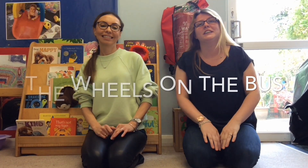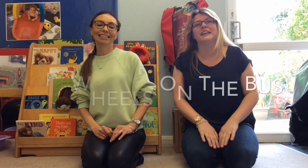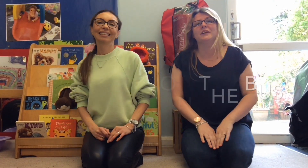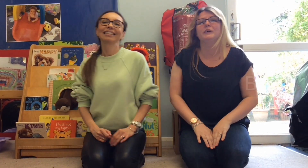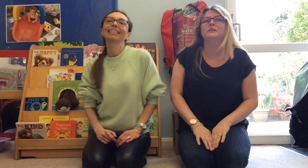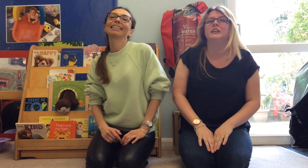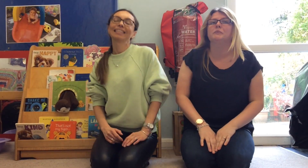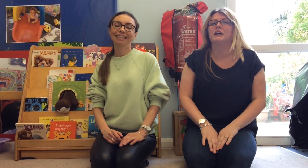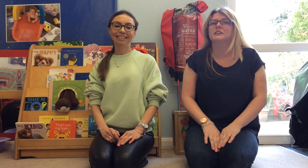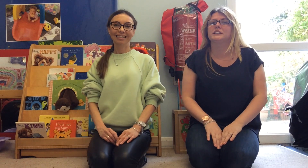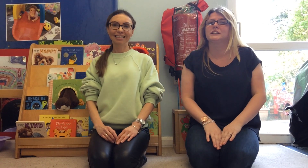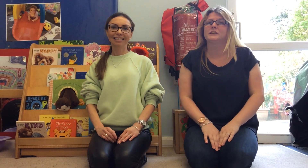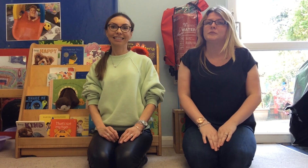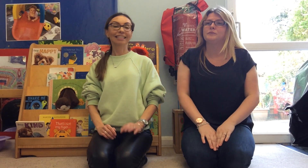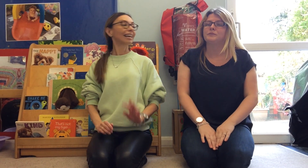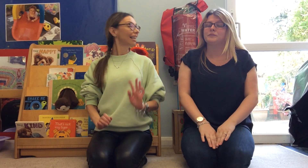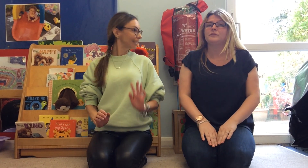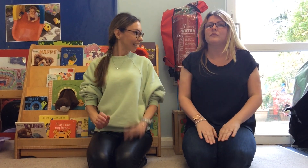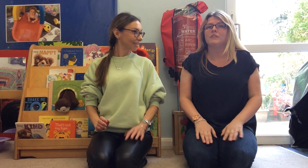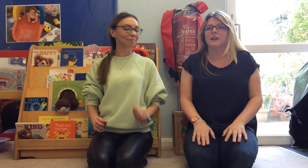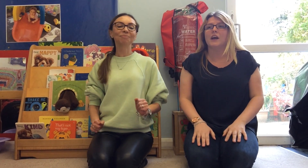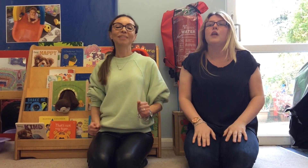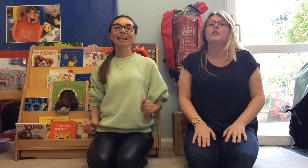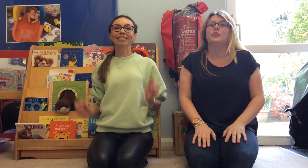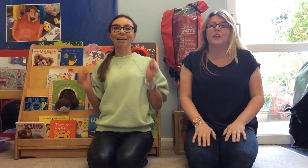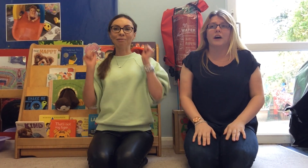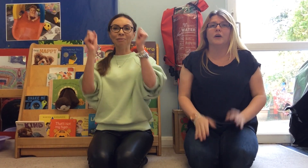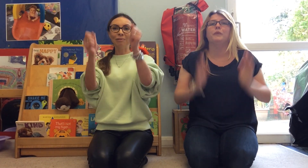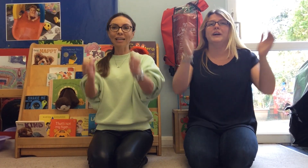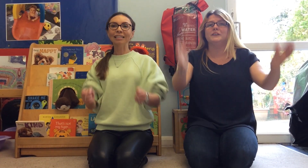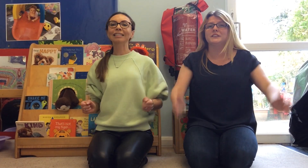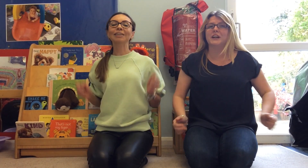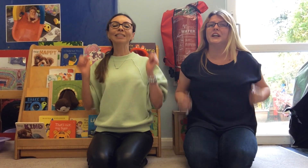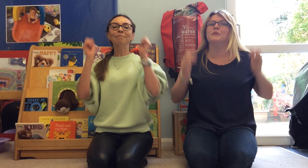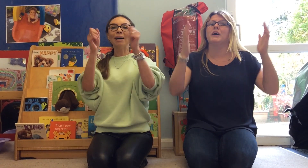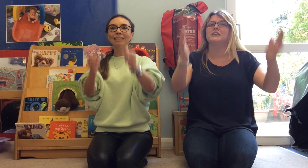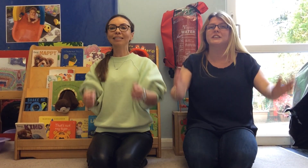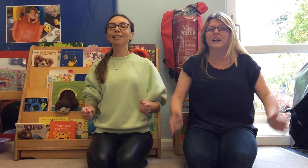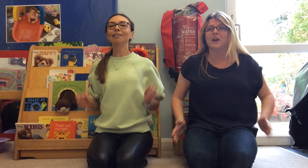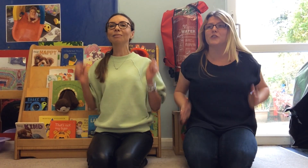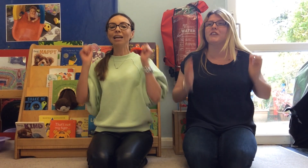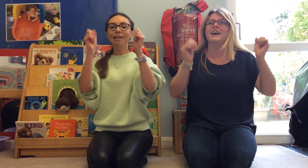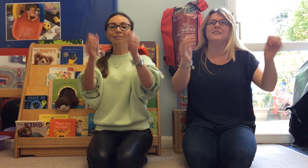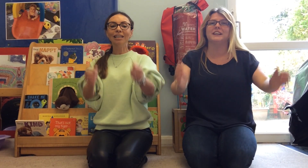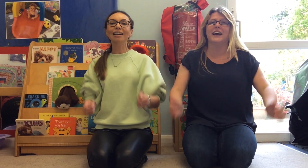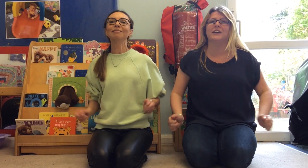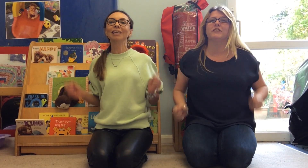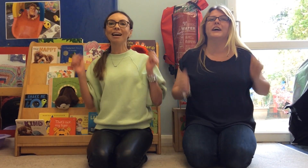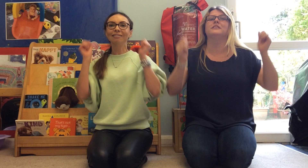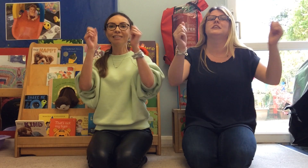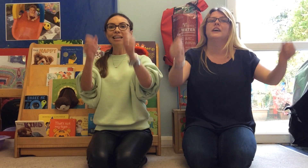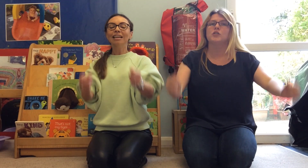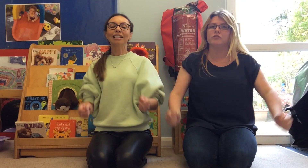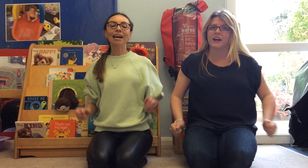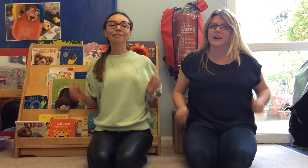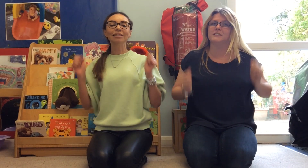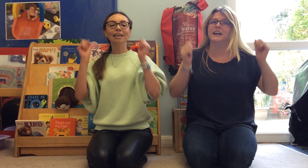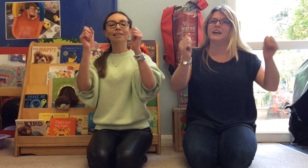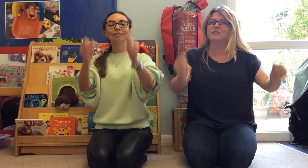learned to sing the wheels on the bus. Let's start. The wheels on the bus go round and round, round and